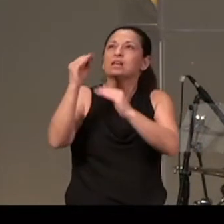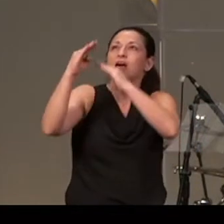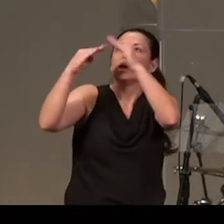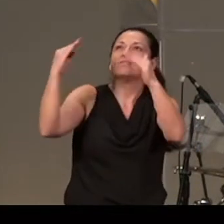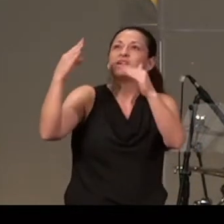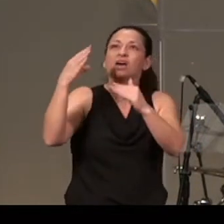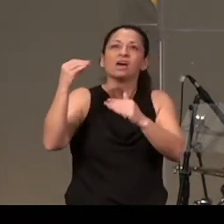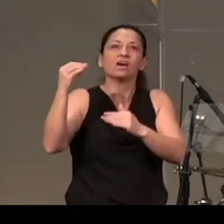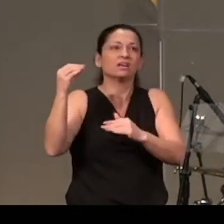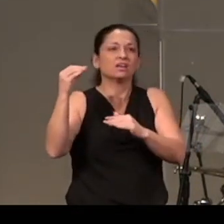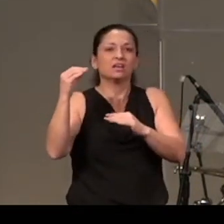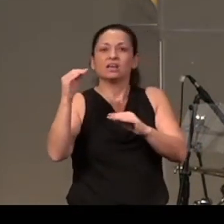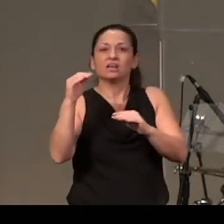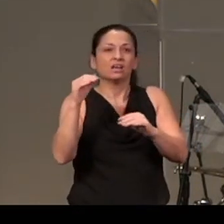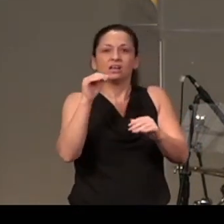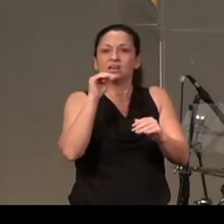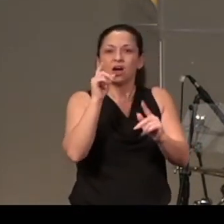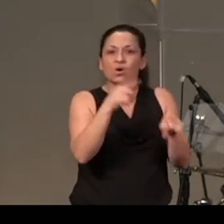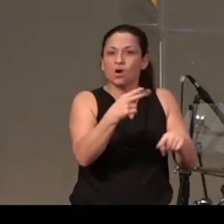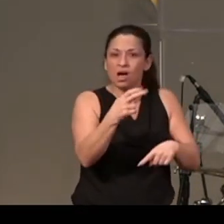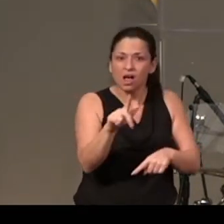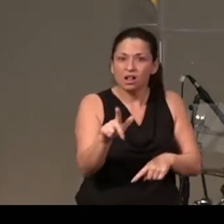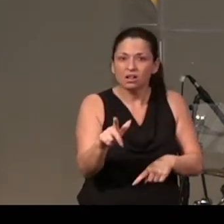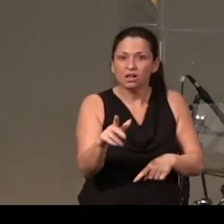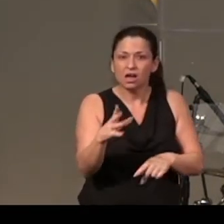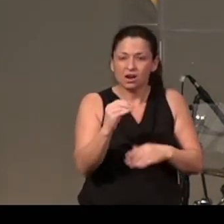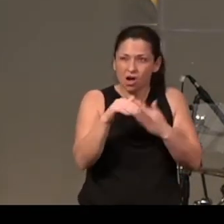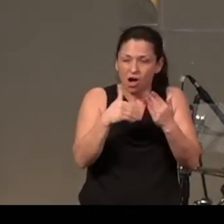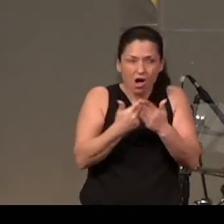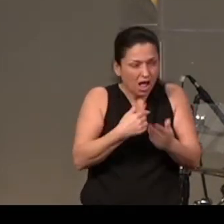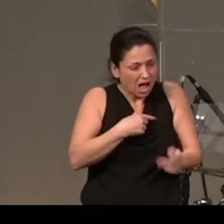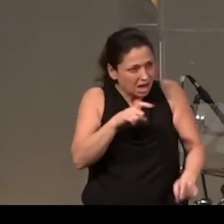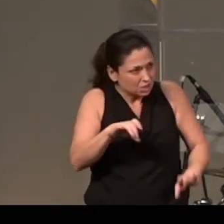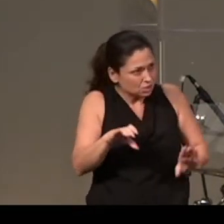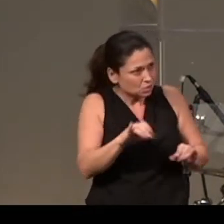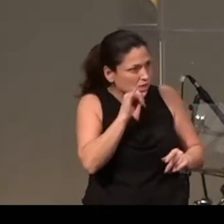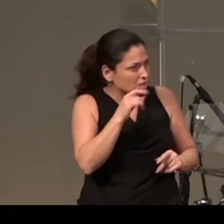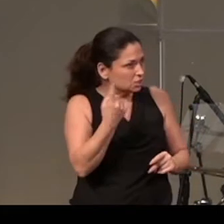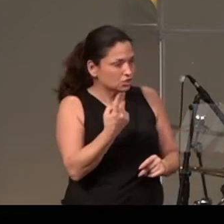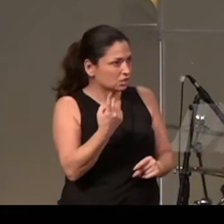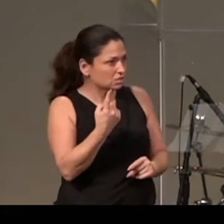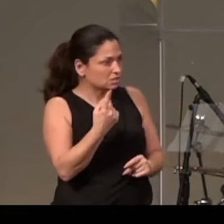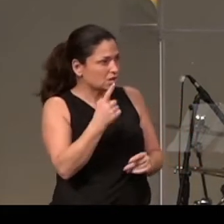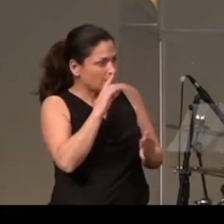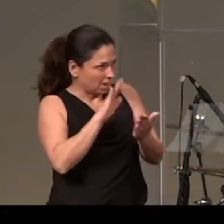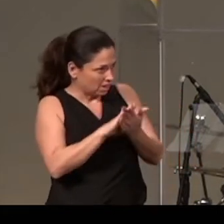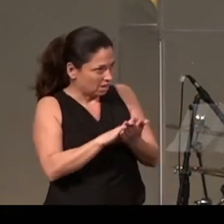is to believe? Yes. Well, who wouldn't want to believe, right?